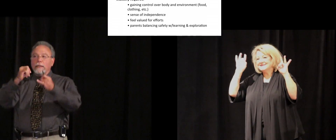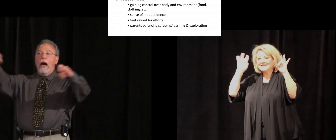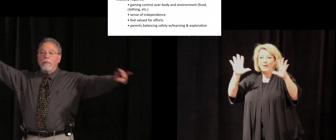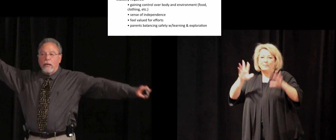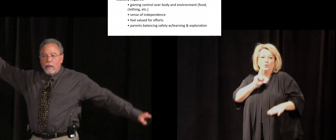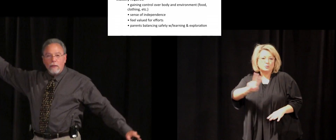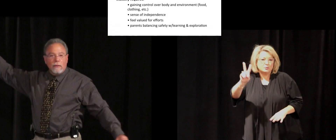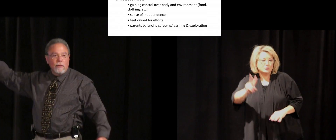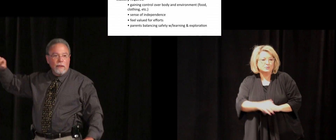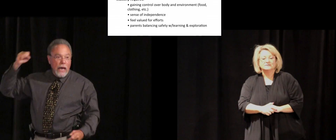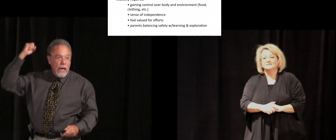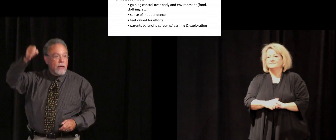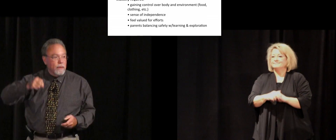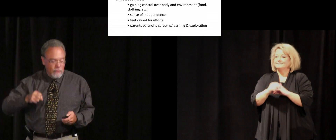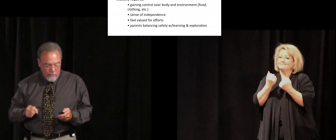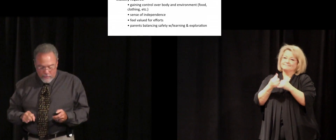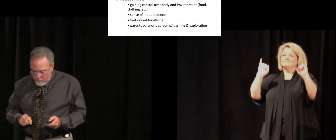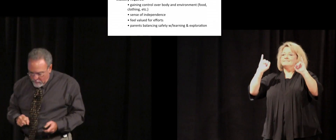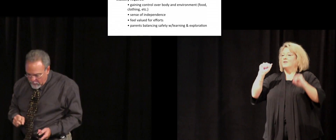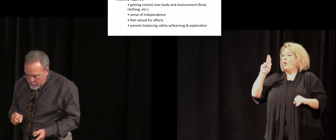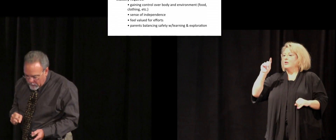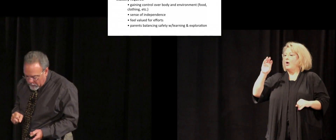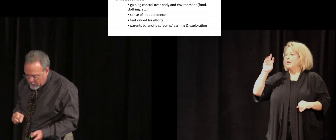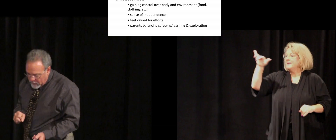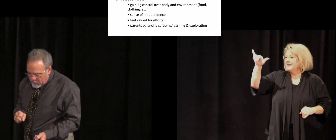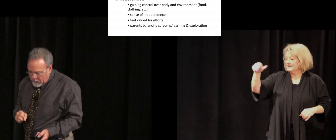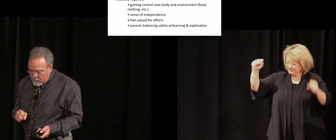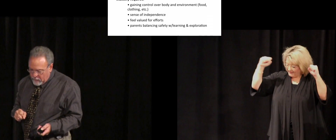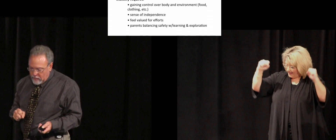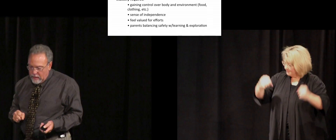the mindset I want you to have.